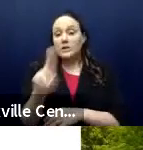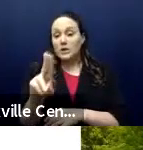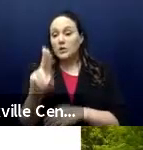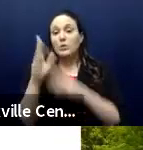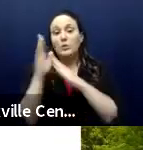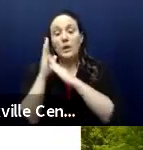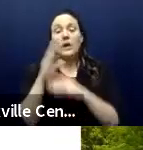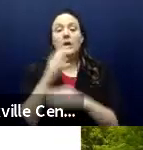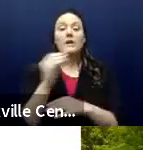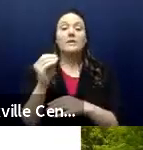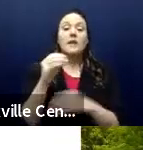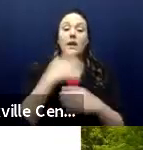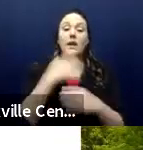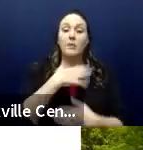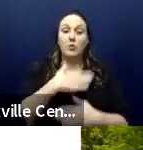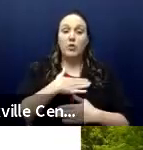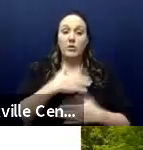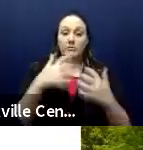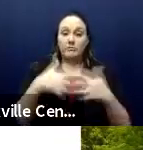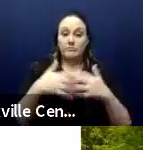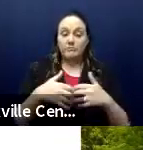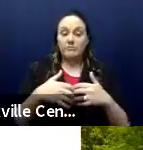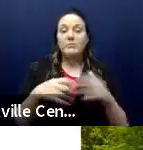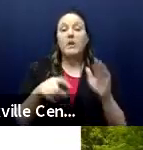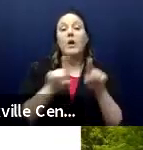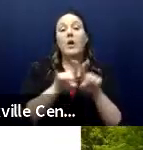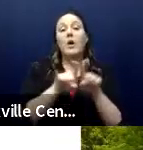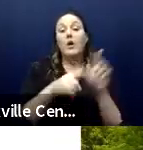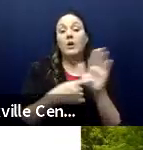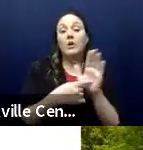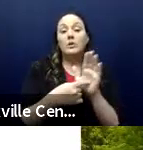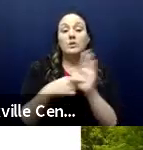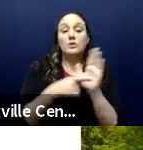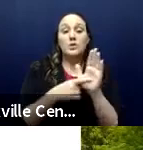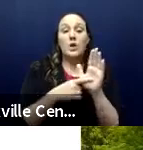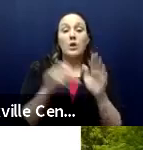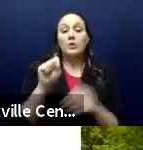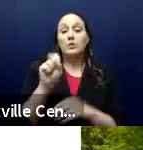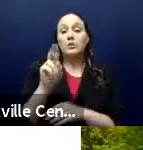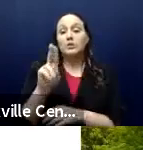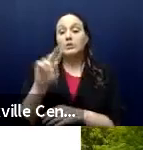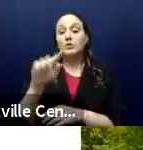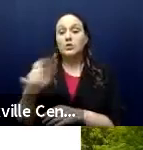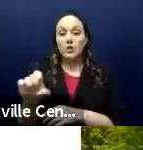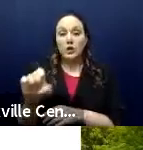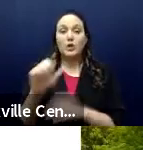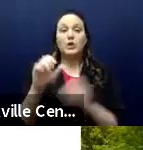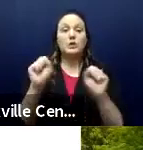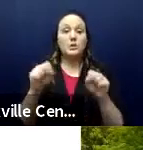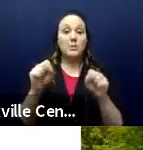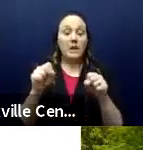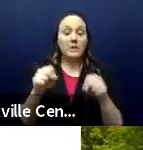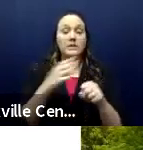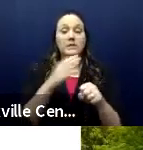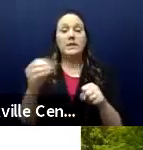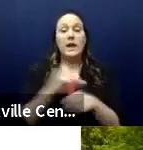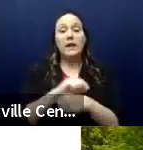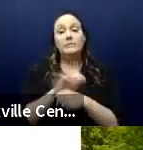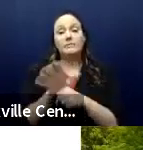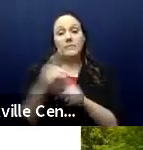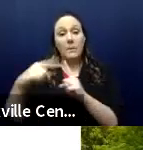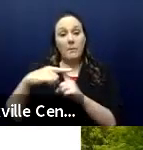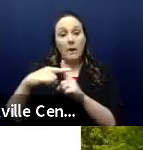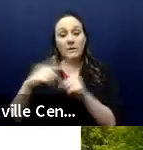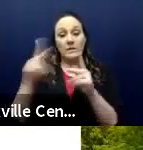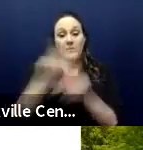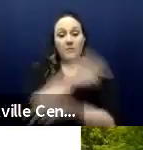hospital partners. It also shows the additional surge capacity for these categories, as well as the COVID positive patients and the patients